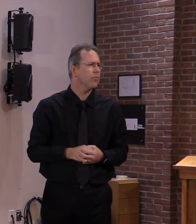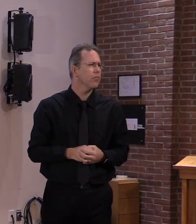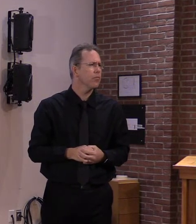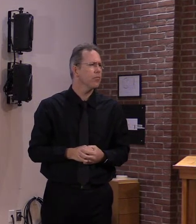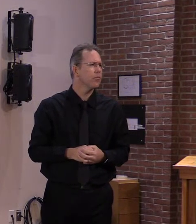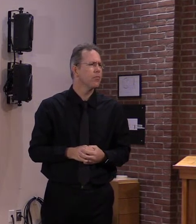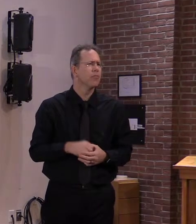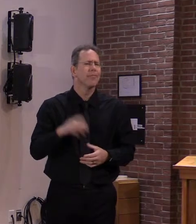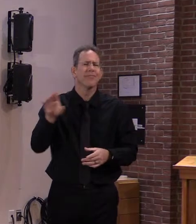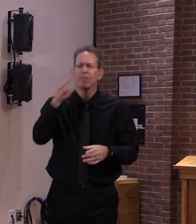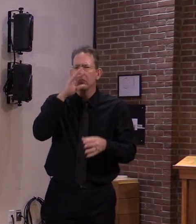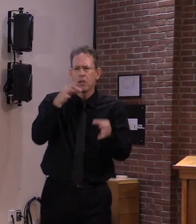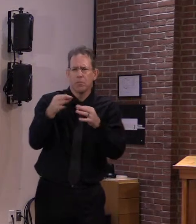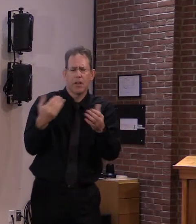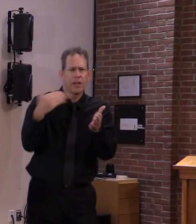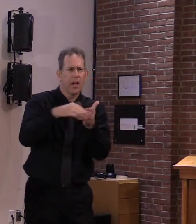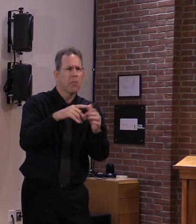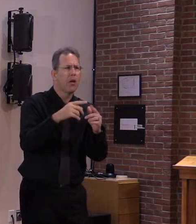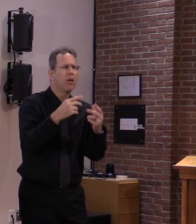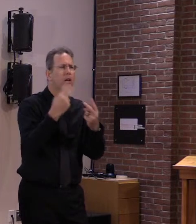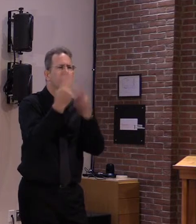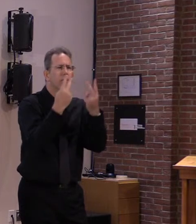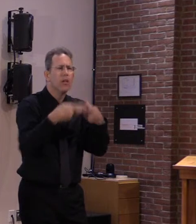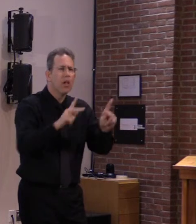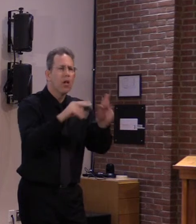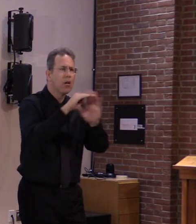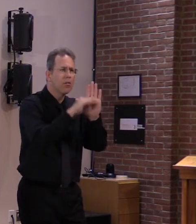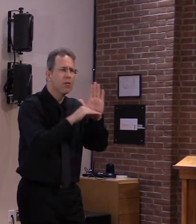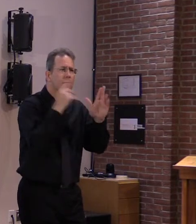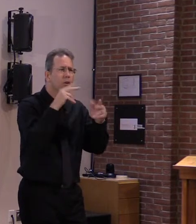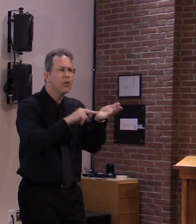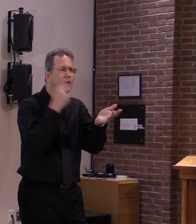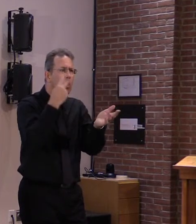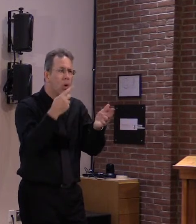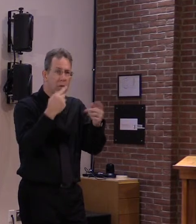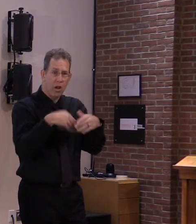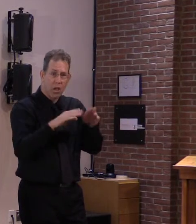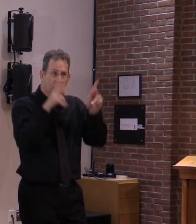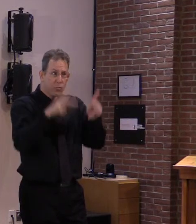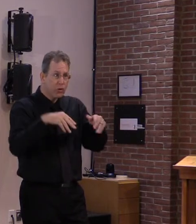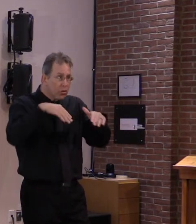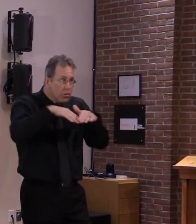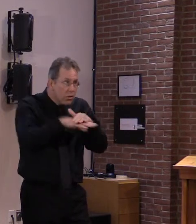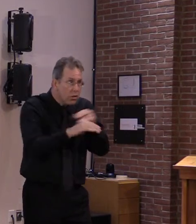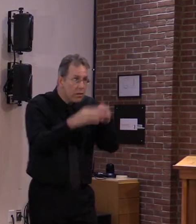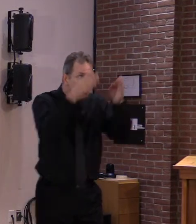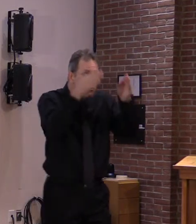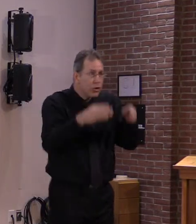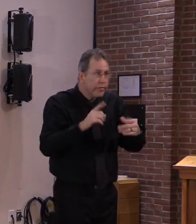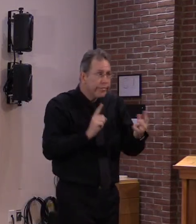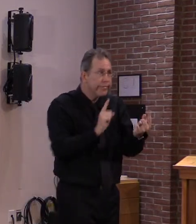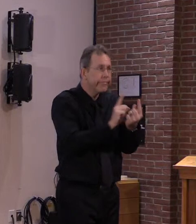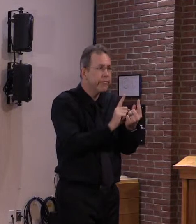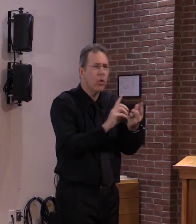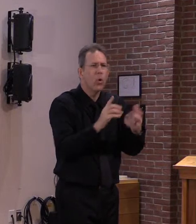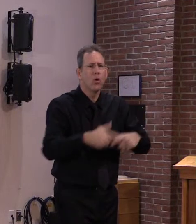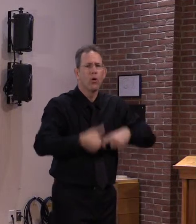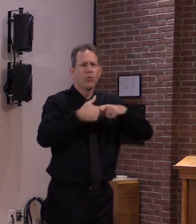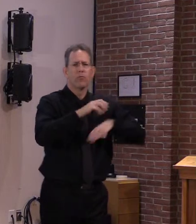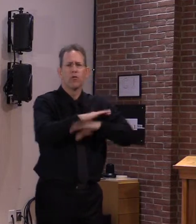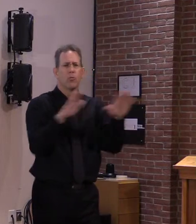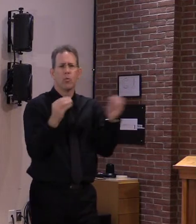cases were coming from social gatherings, we determined that we needed to limit the number of social gatherings, especially